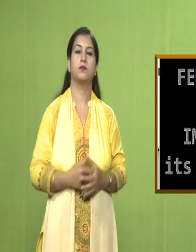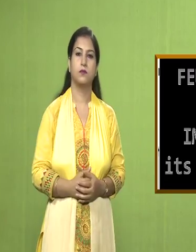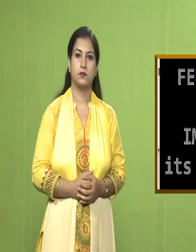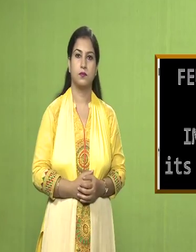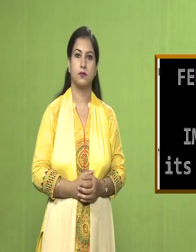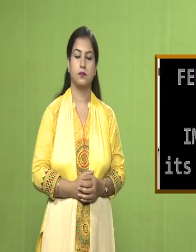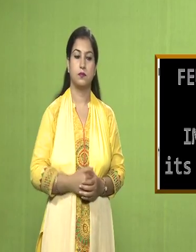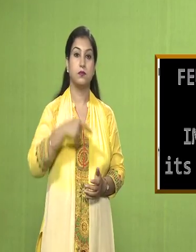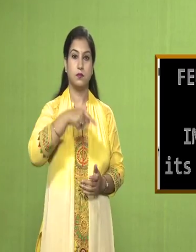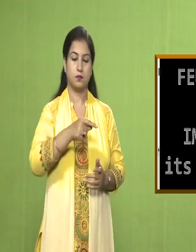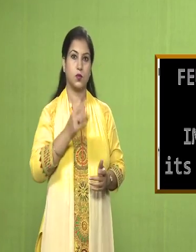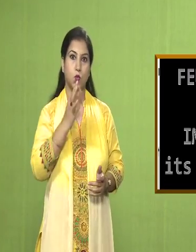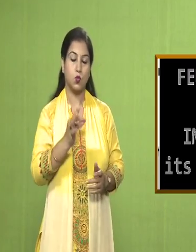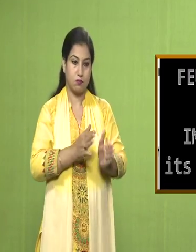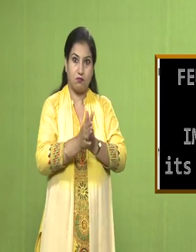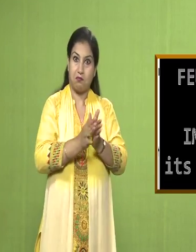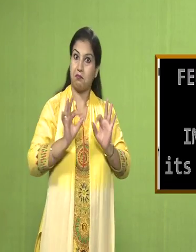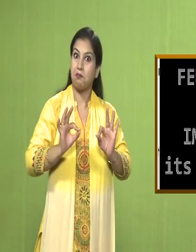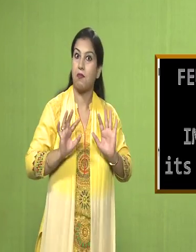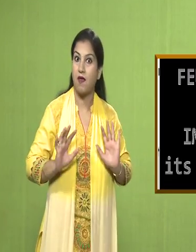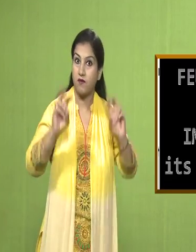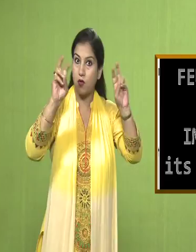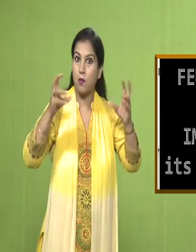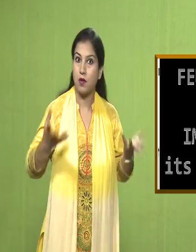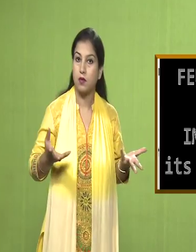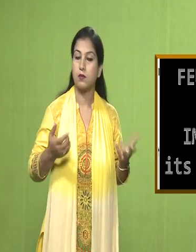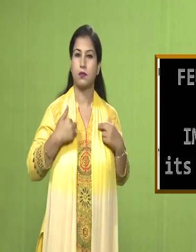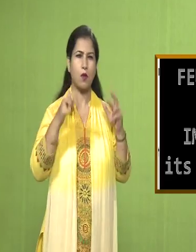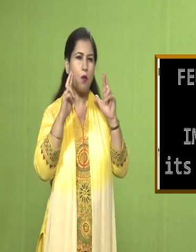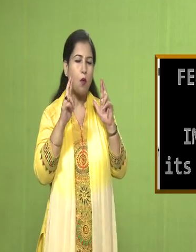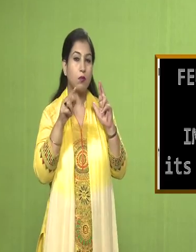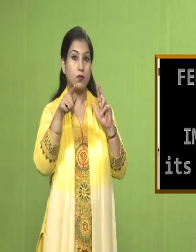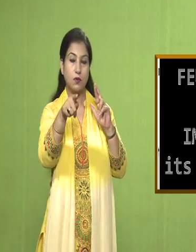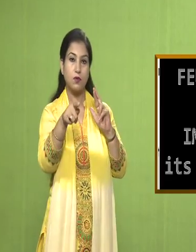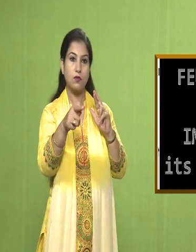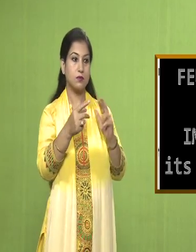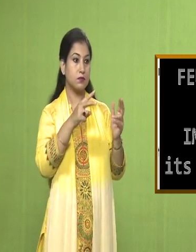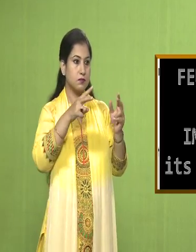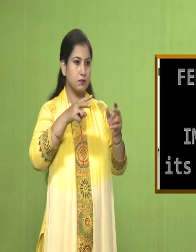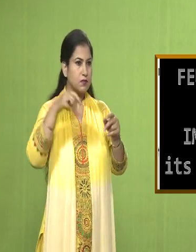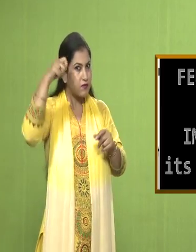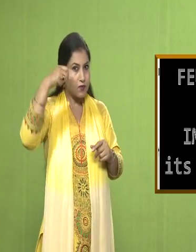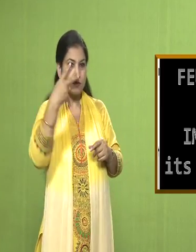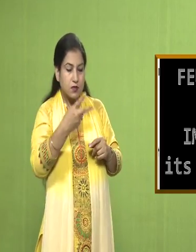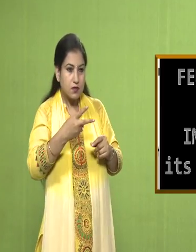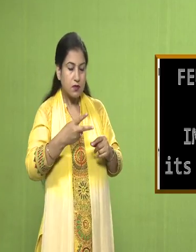This is a very interesting topic and I hope that you will enjoy watching this video.